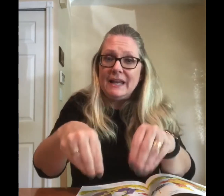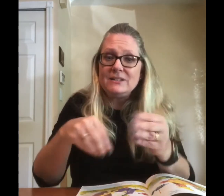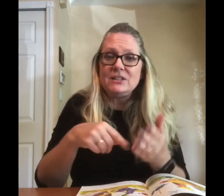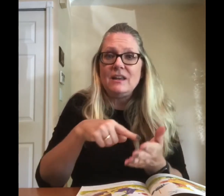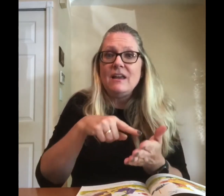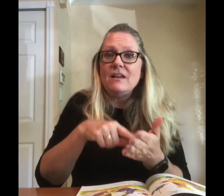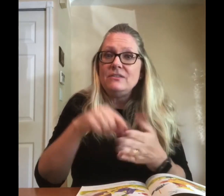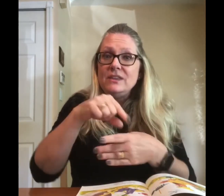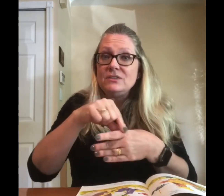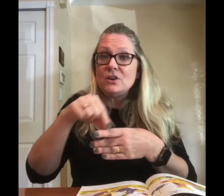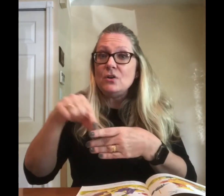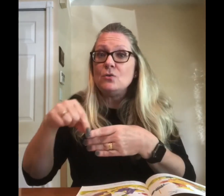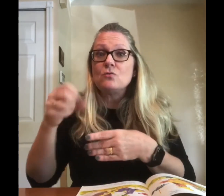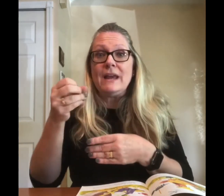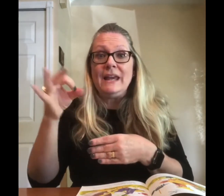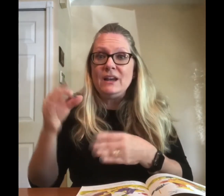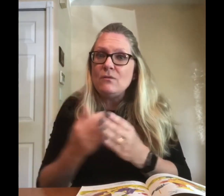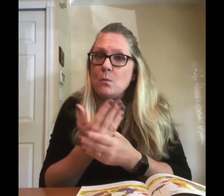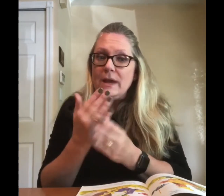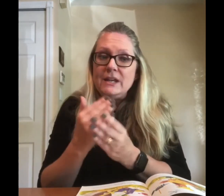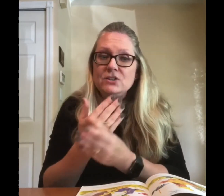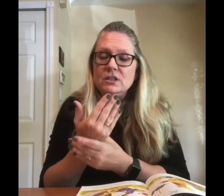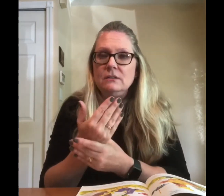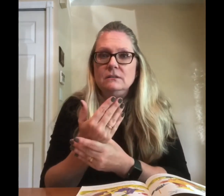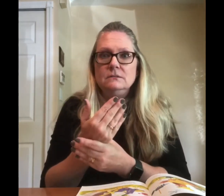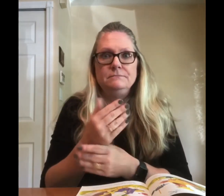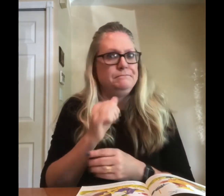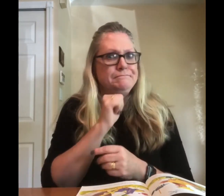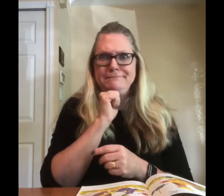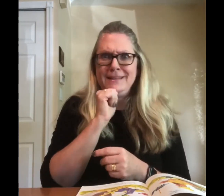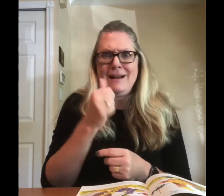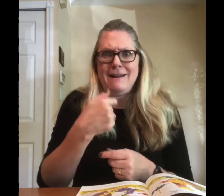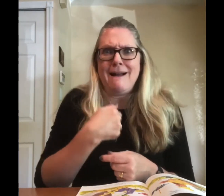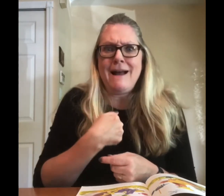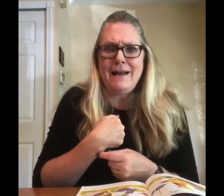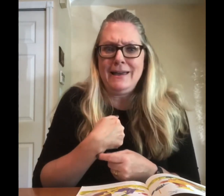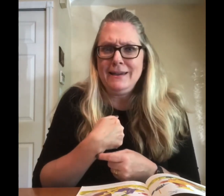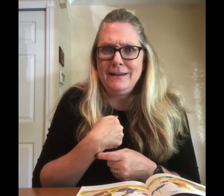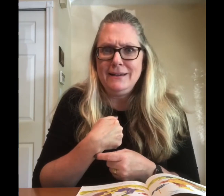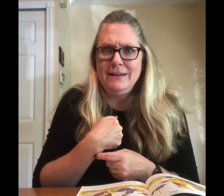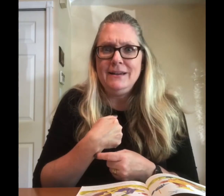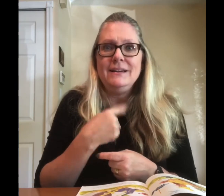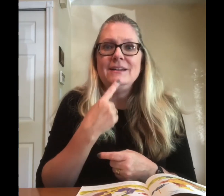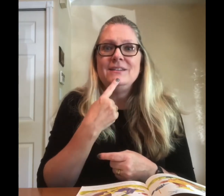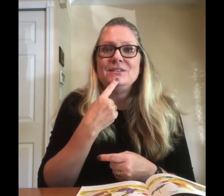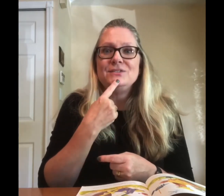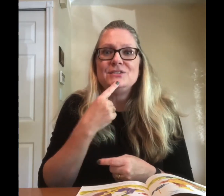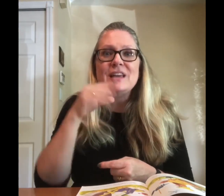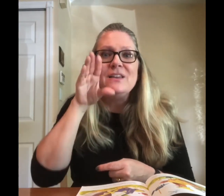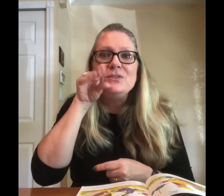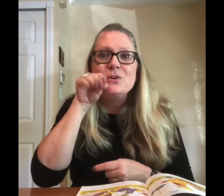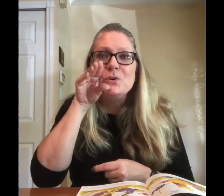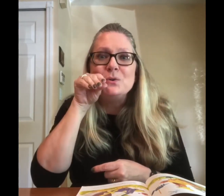this grain of wheat? Not I said the goose.